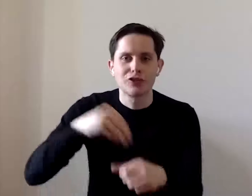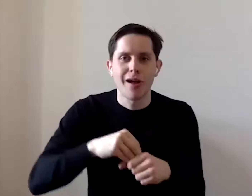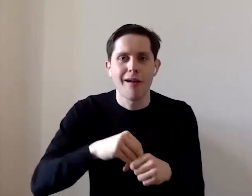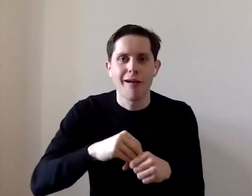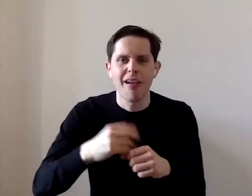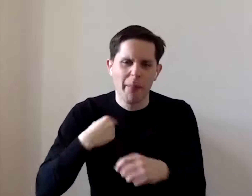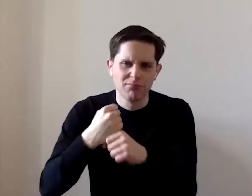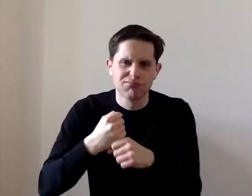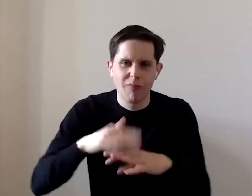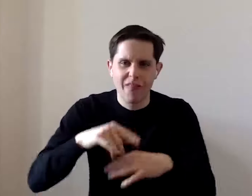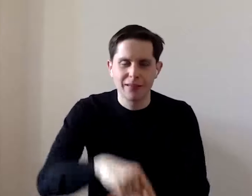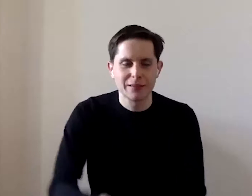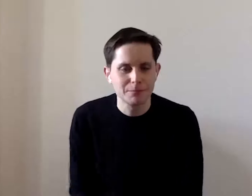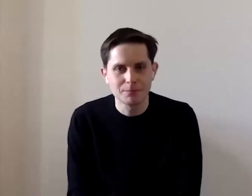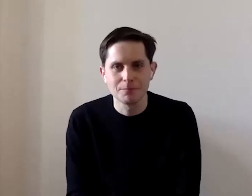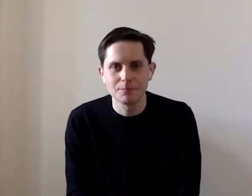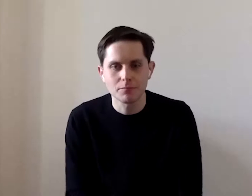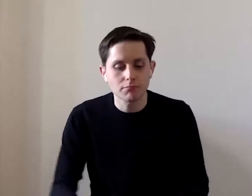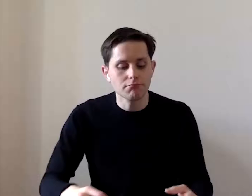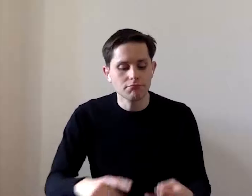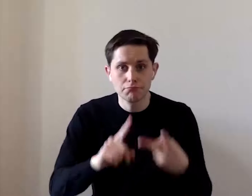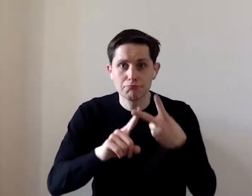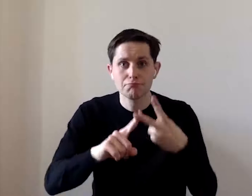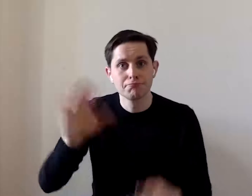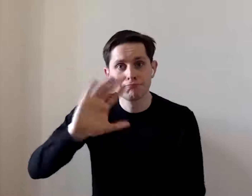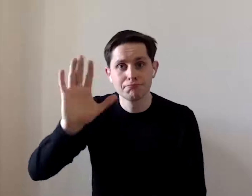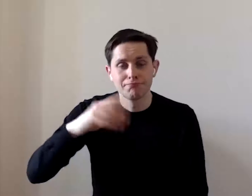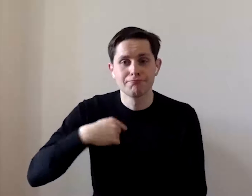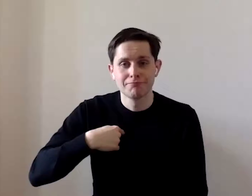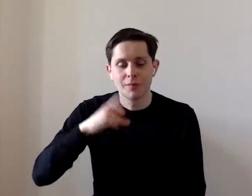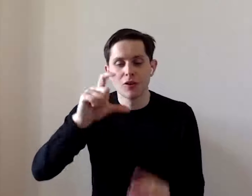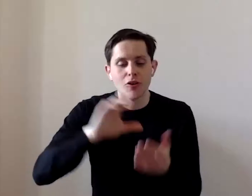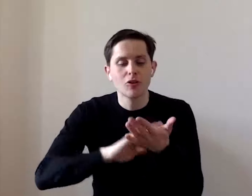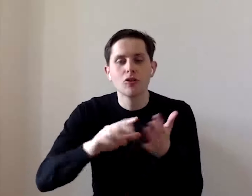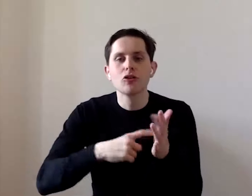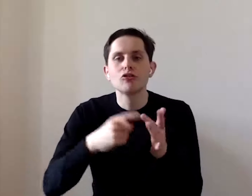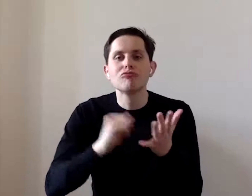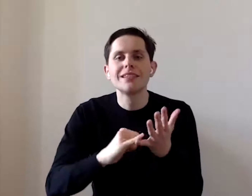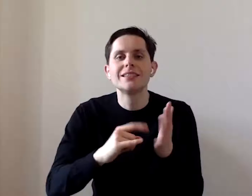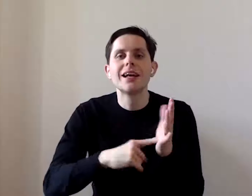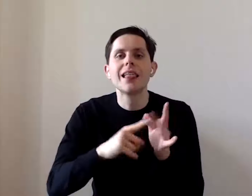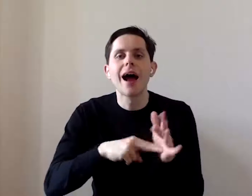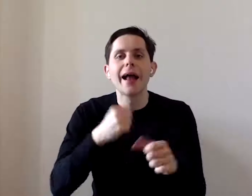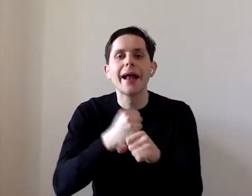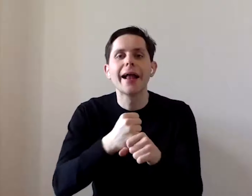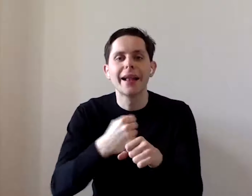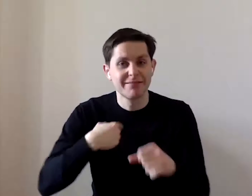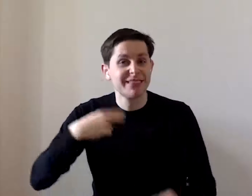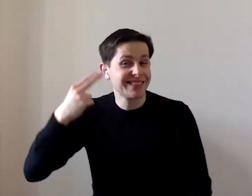supports LGBTQ+ members of the architecture industry. Hi everyone, my name is Chris Laing. I'm